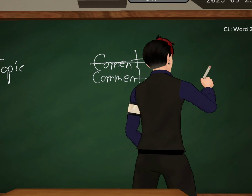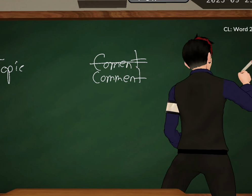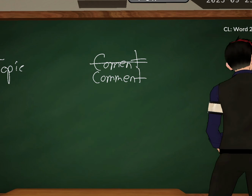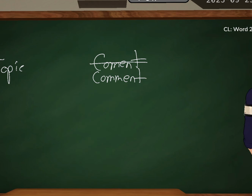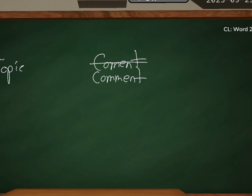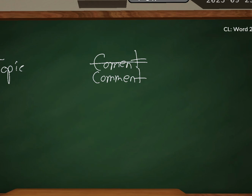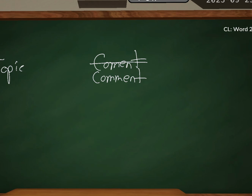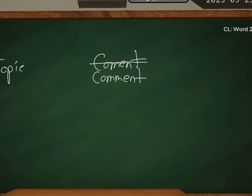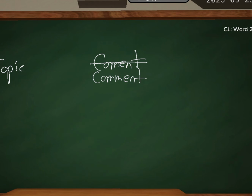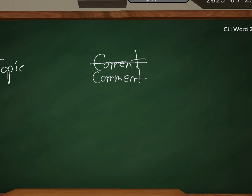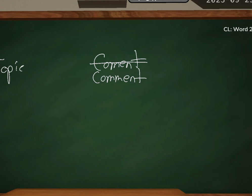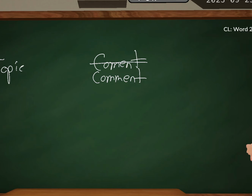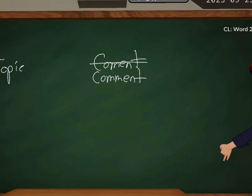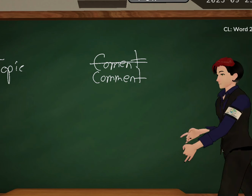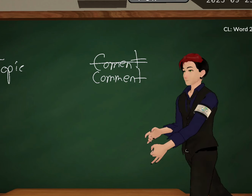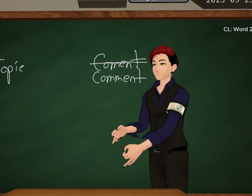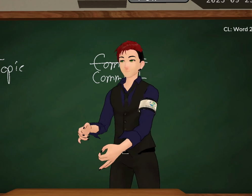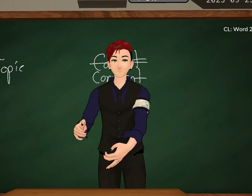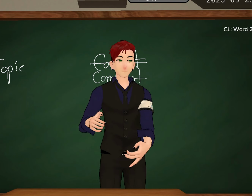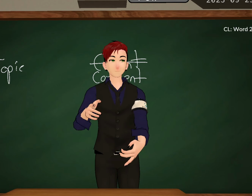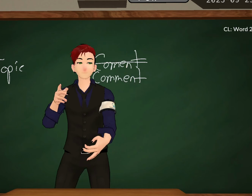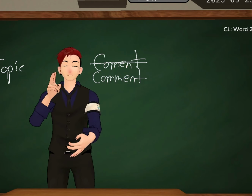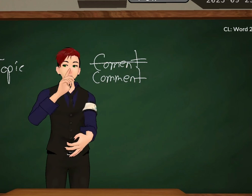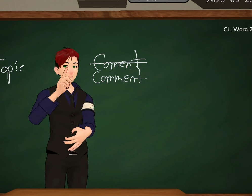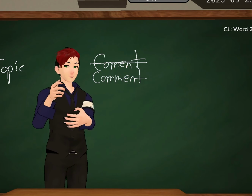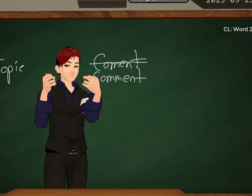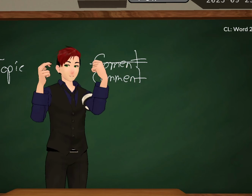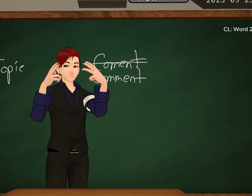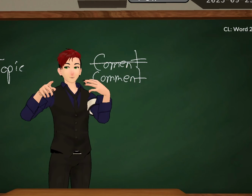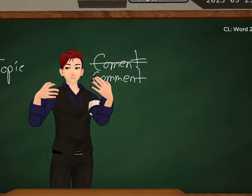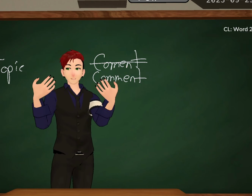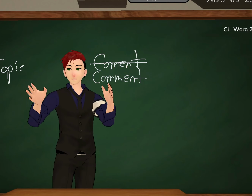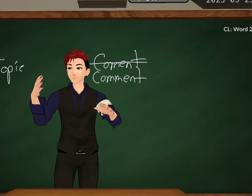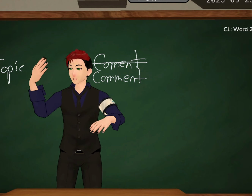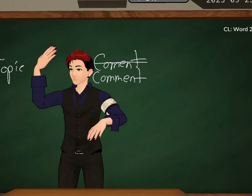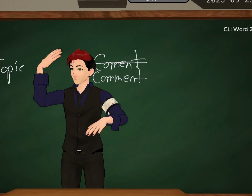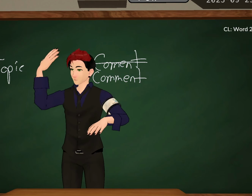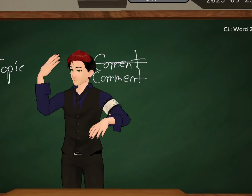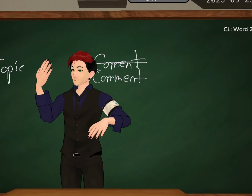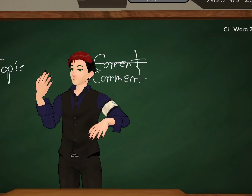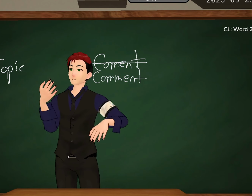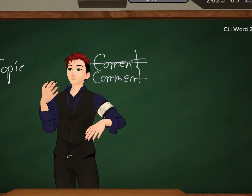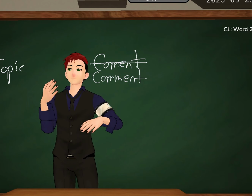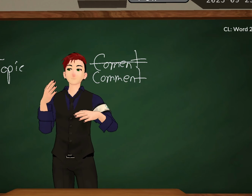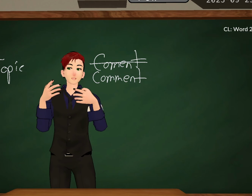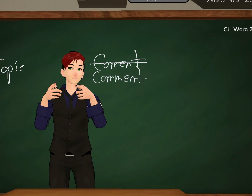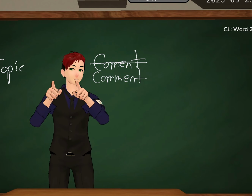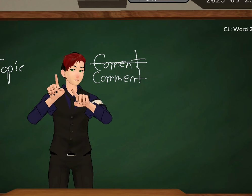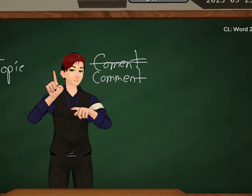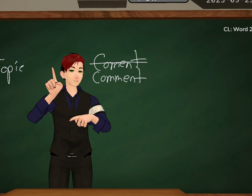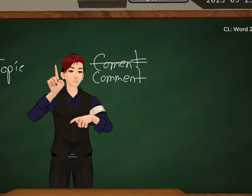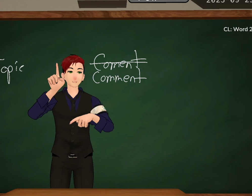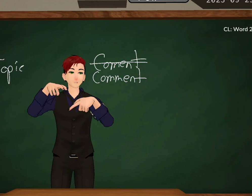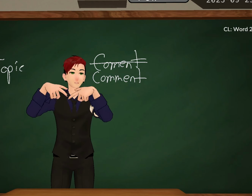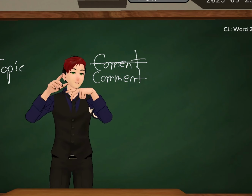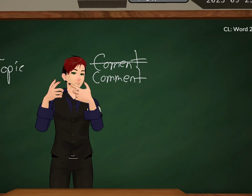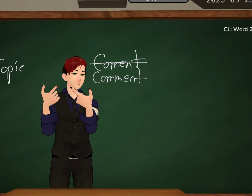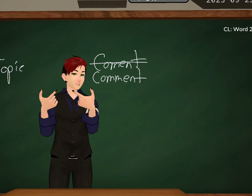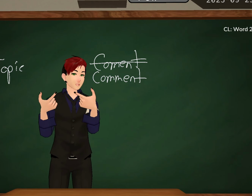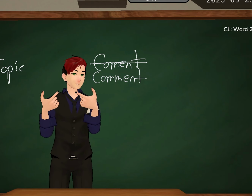there we go. All right. So I'm sure many of you are already aware, especially if you've gone to DM's